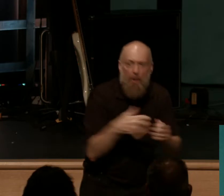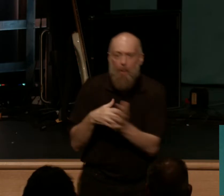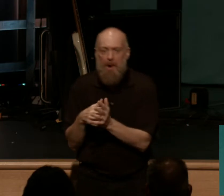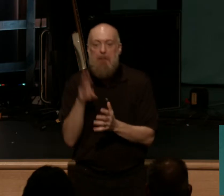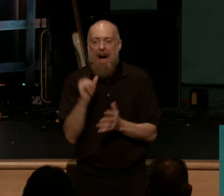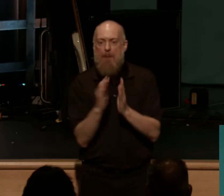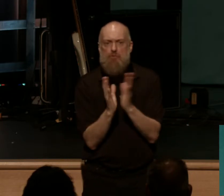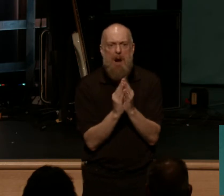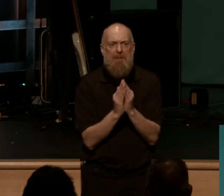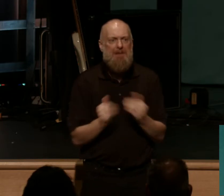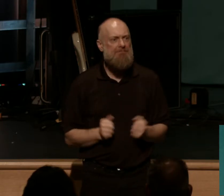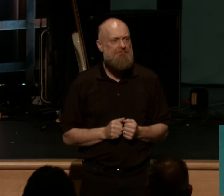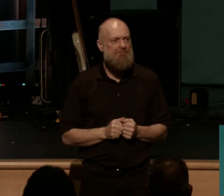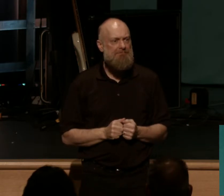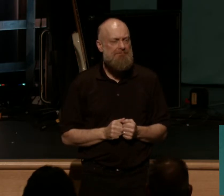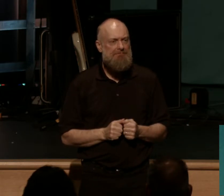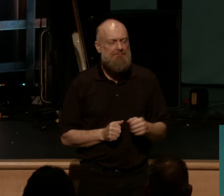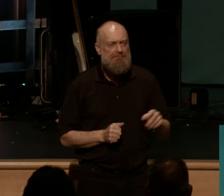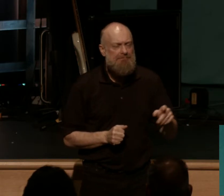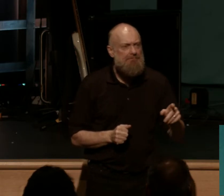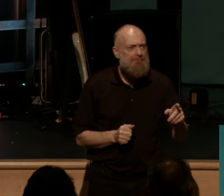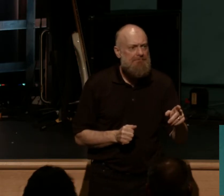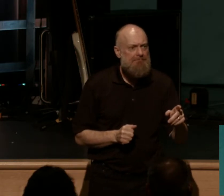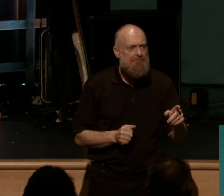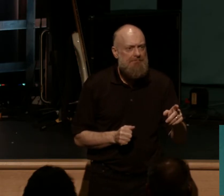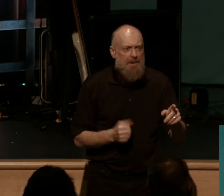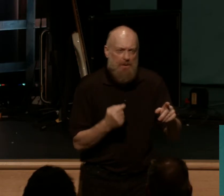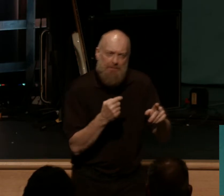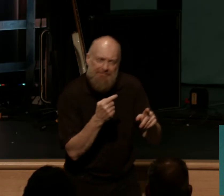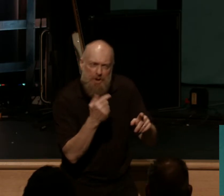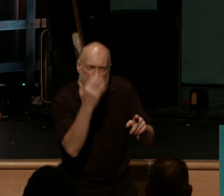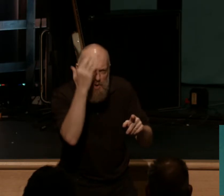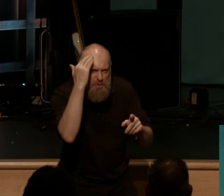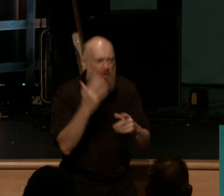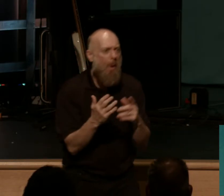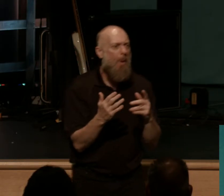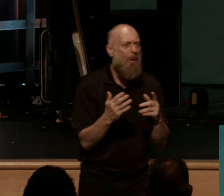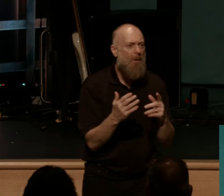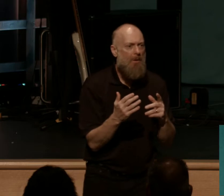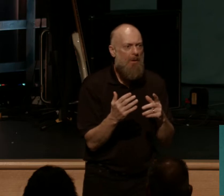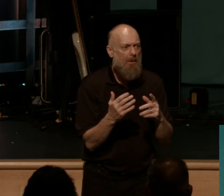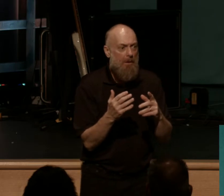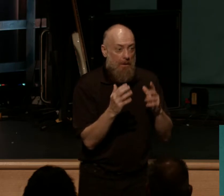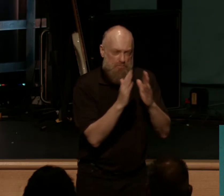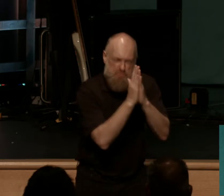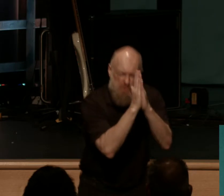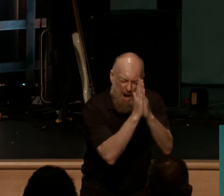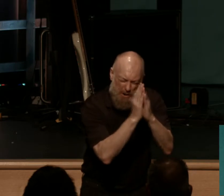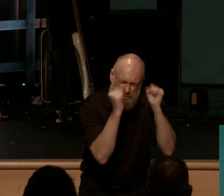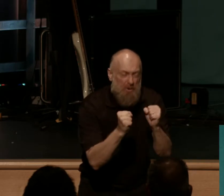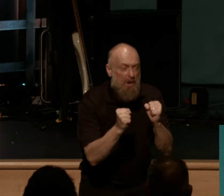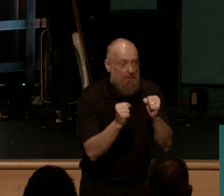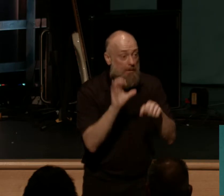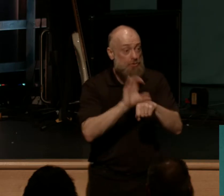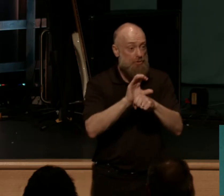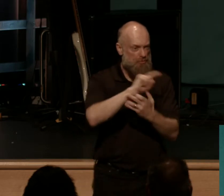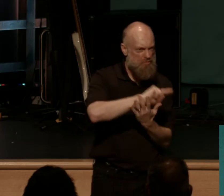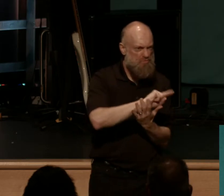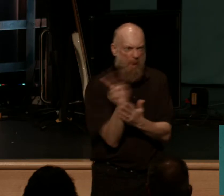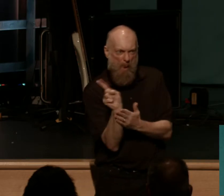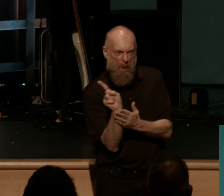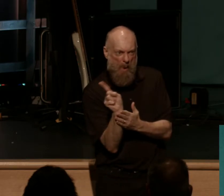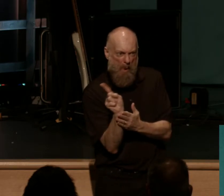prayer meeting a graceometer. I like that. And from it, we may judge the amount of divine working among a people. If God be near a church, it must